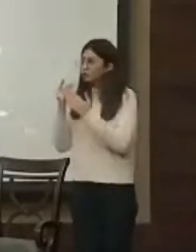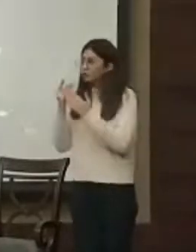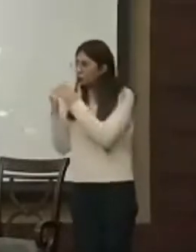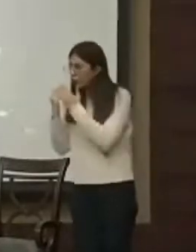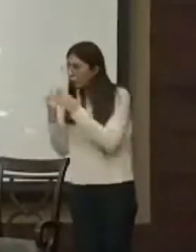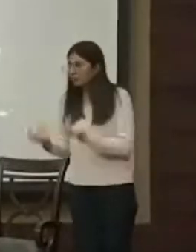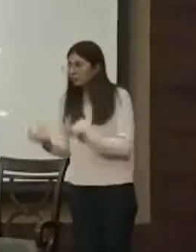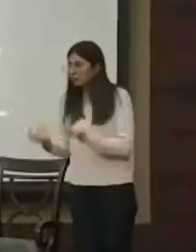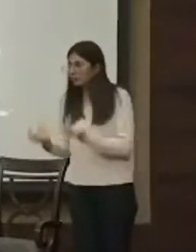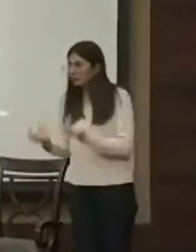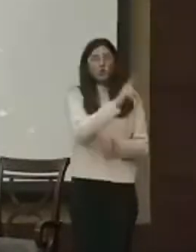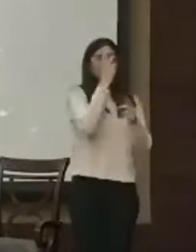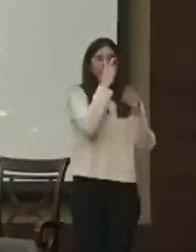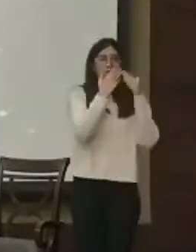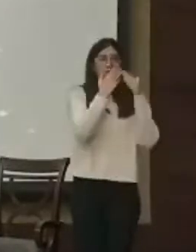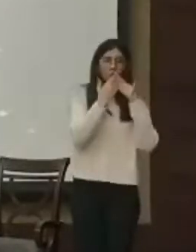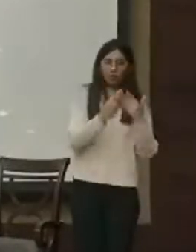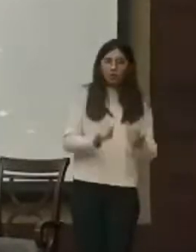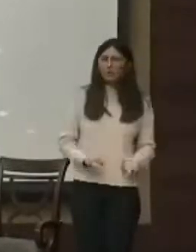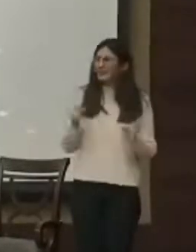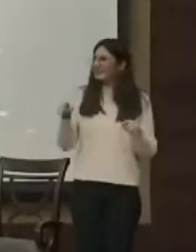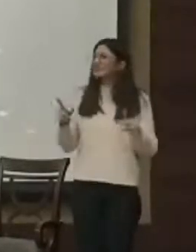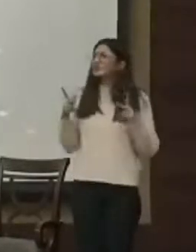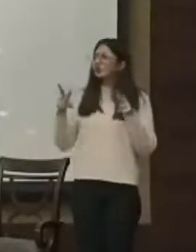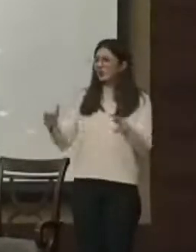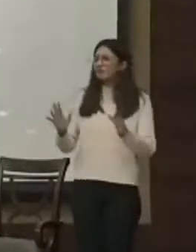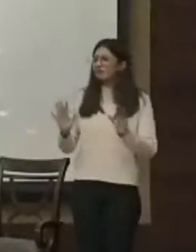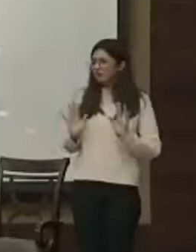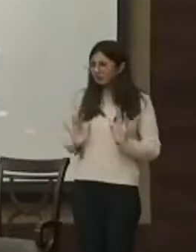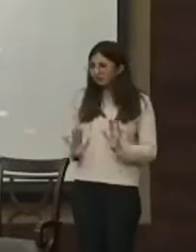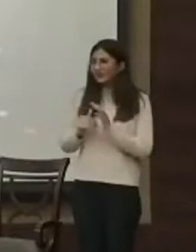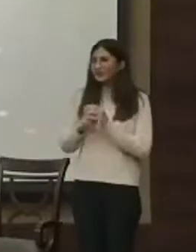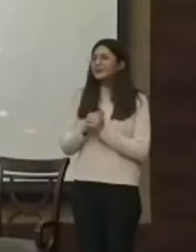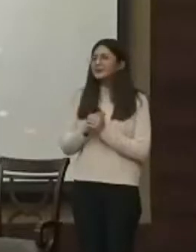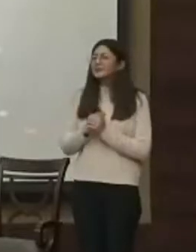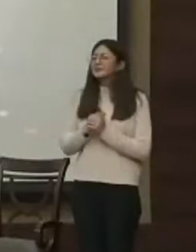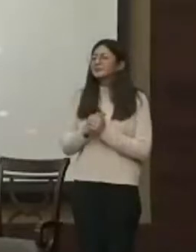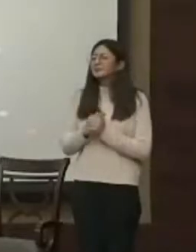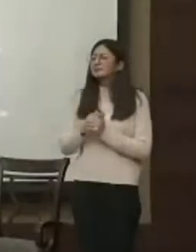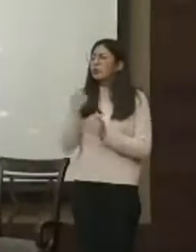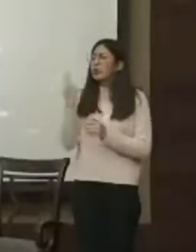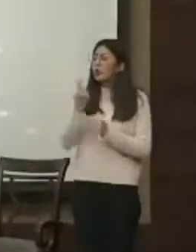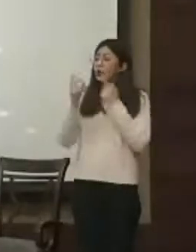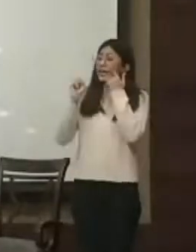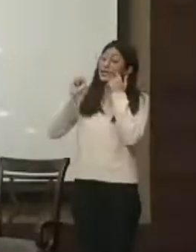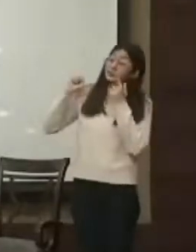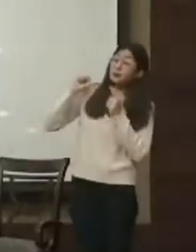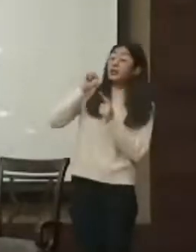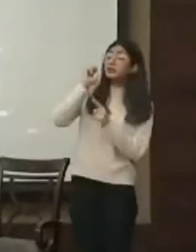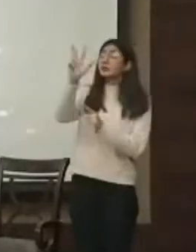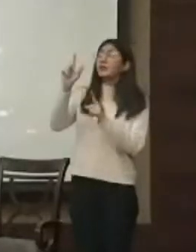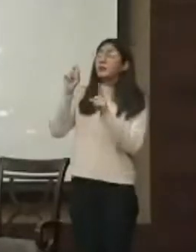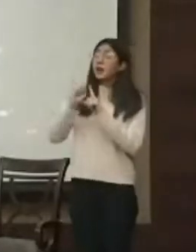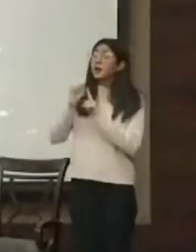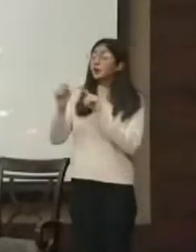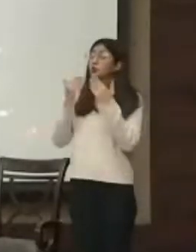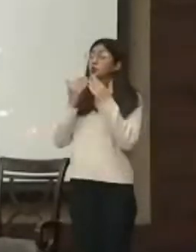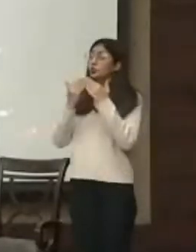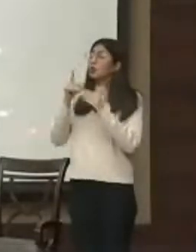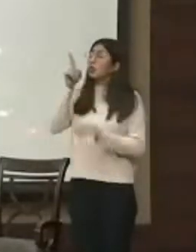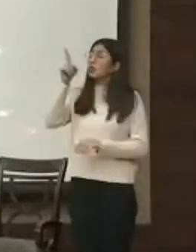should go to blind school, and so on. So this needs to go away. And another point, only expensive private schools now are